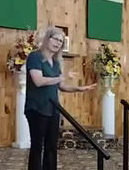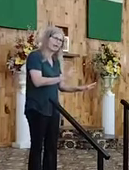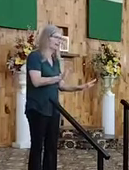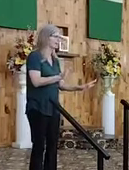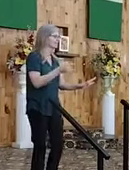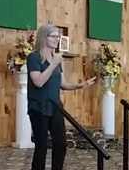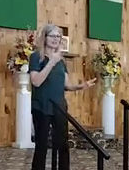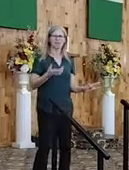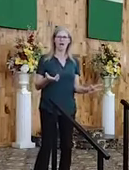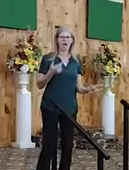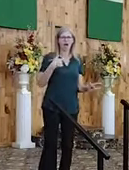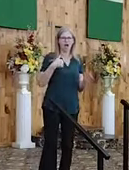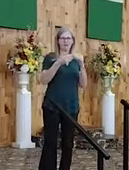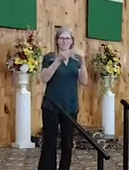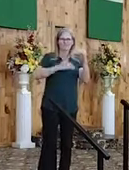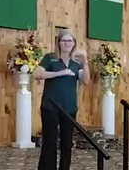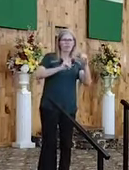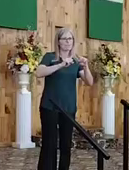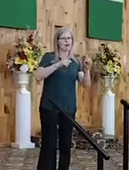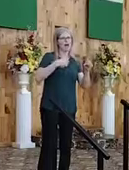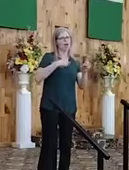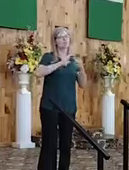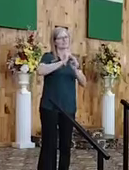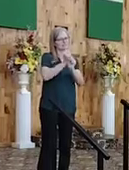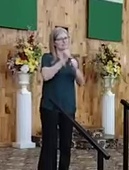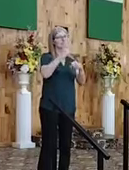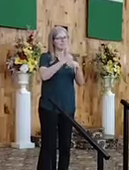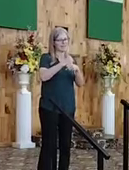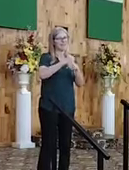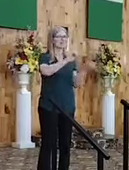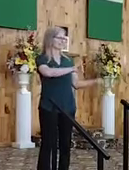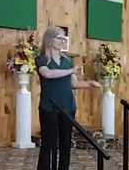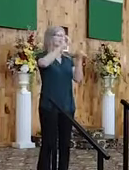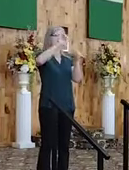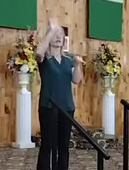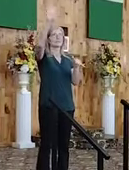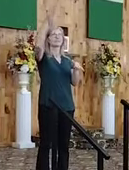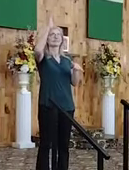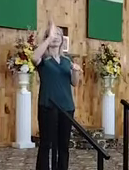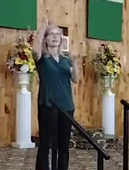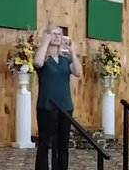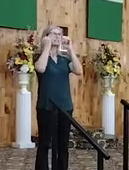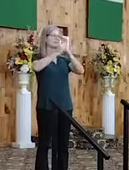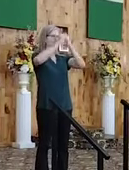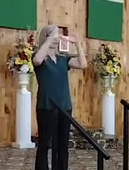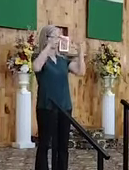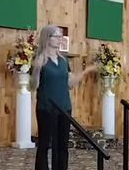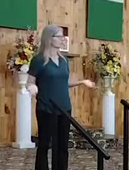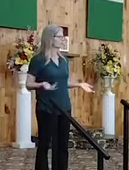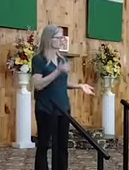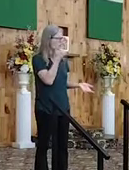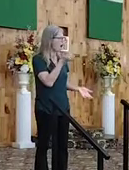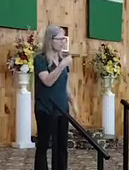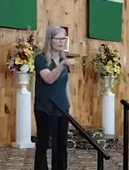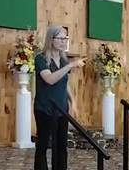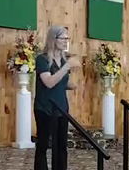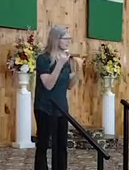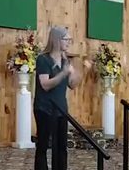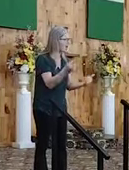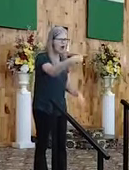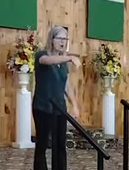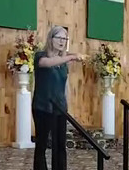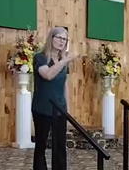But I was made in God's image and likeness. What's wrong with you today? I'm not. Are you Catholics today? Yes. Just making